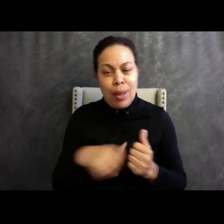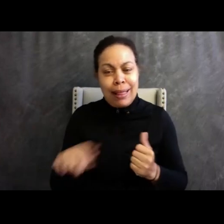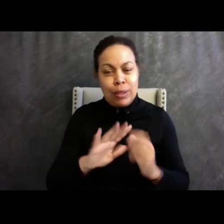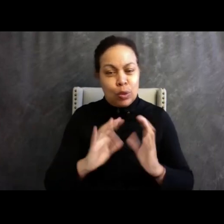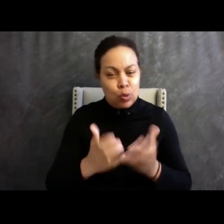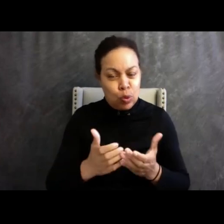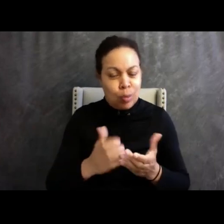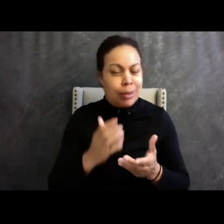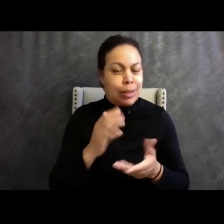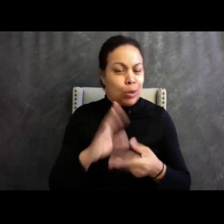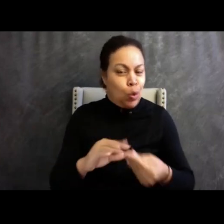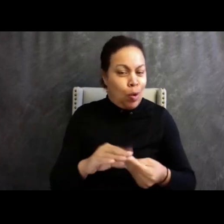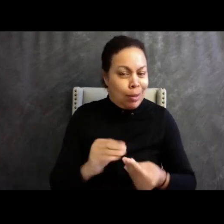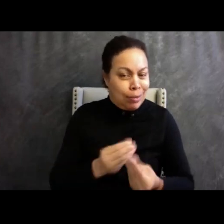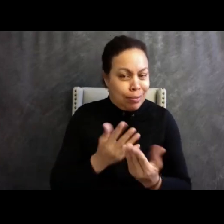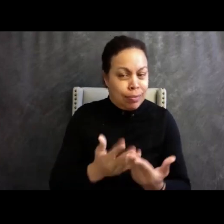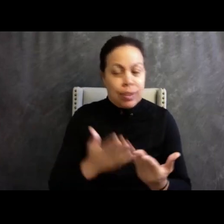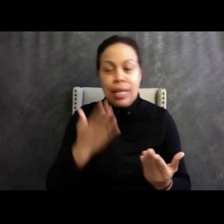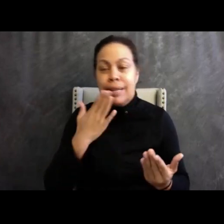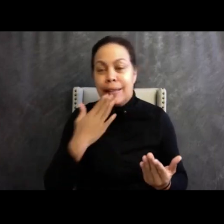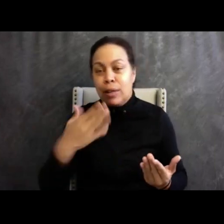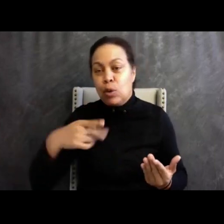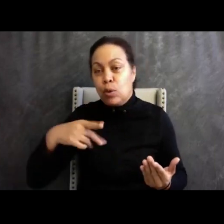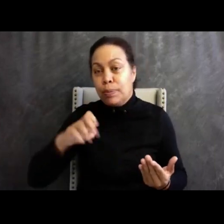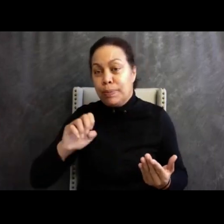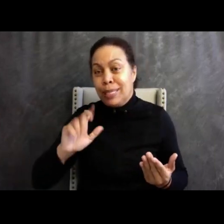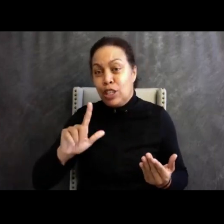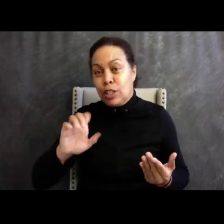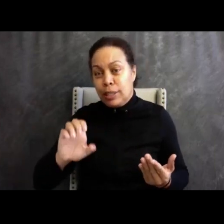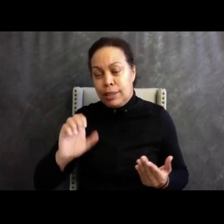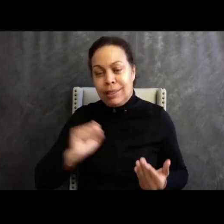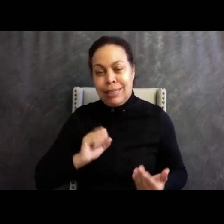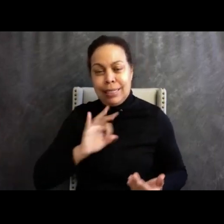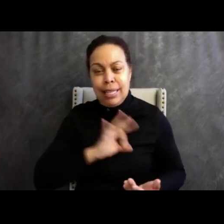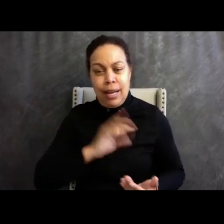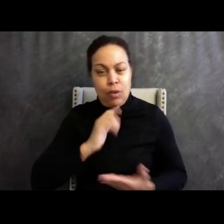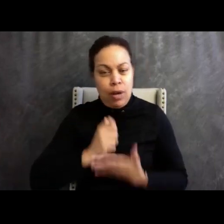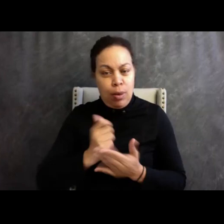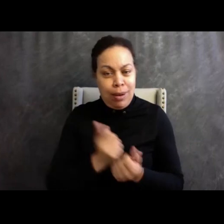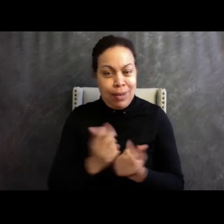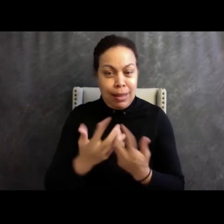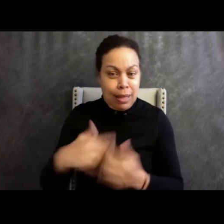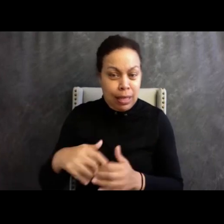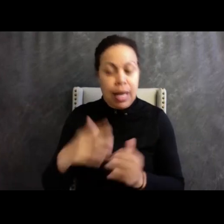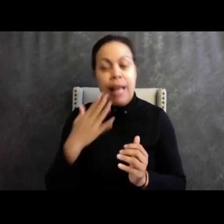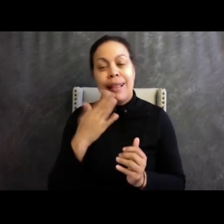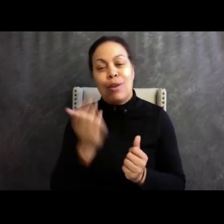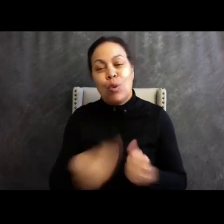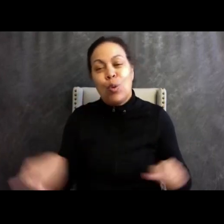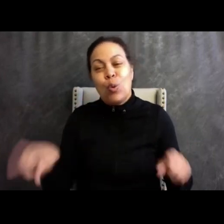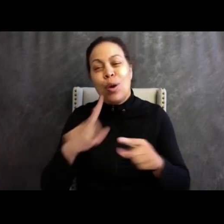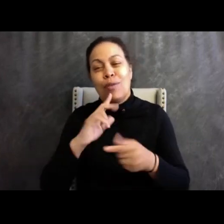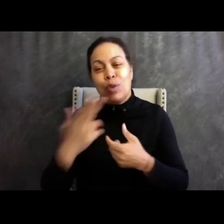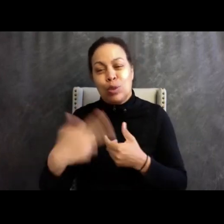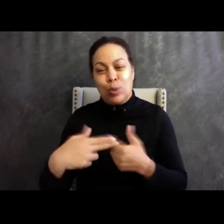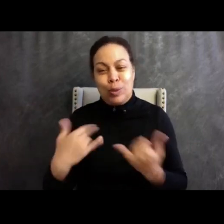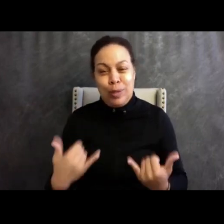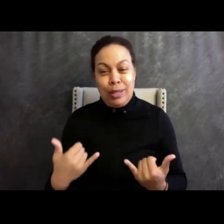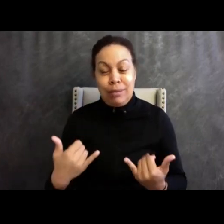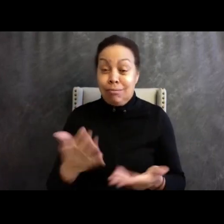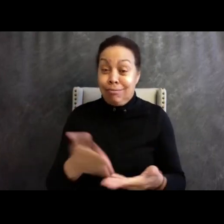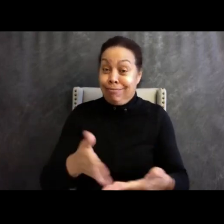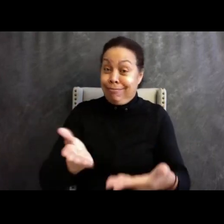you to the Peale staff for help making the event possible. And again, thanks to all of you for joining us today. This will conclude our